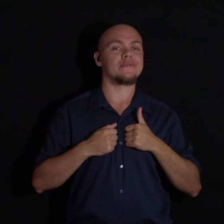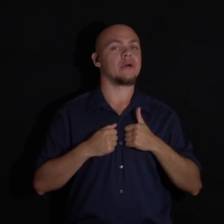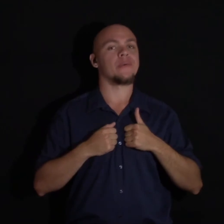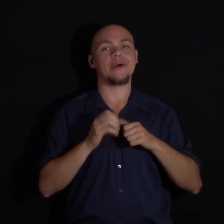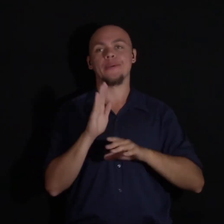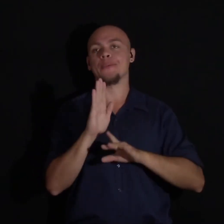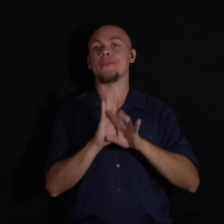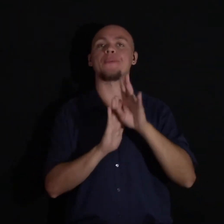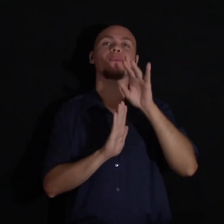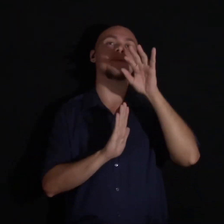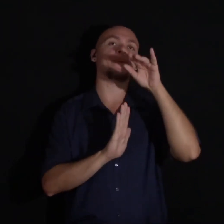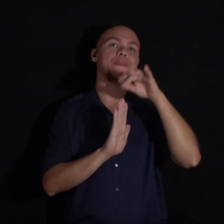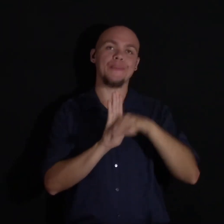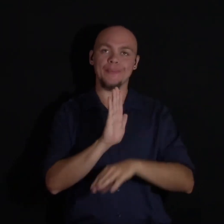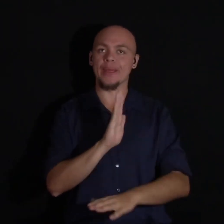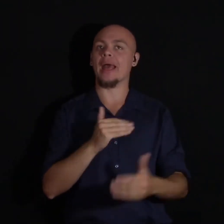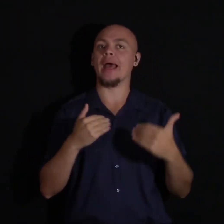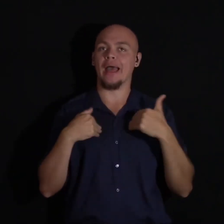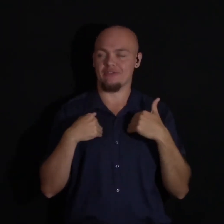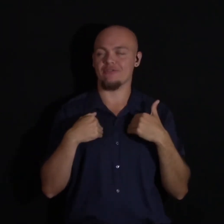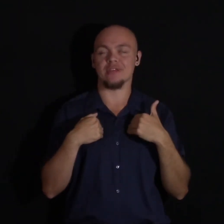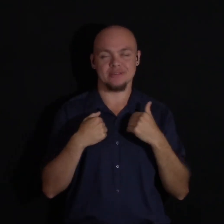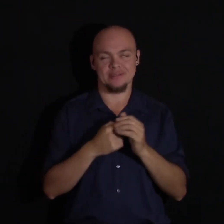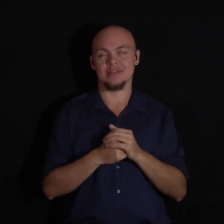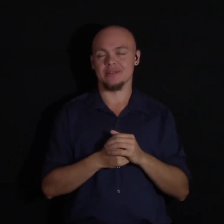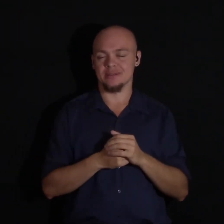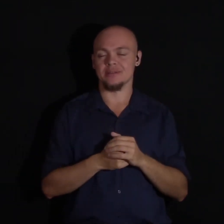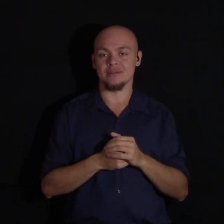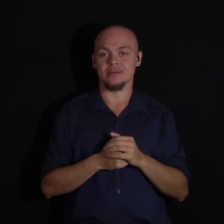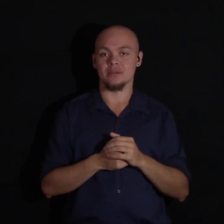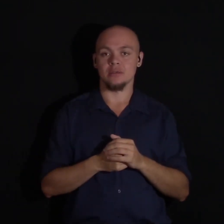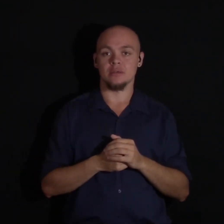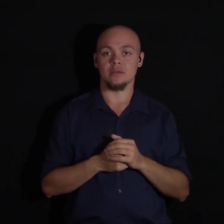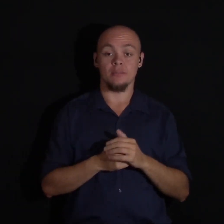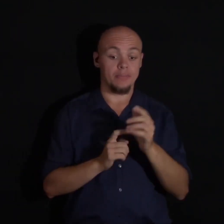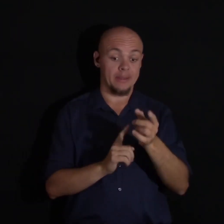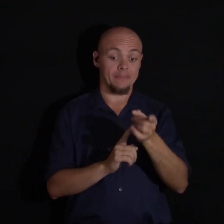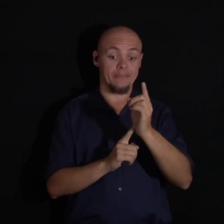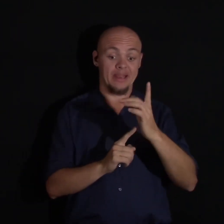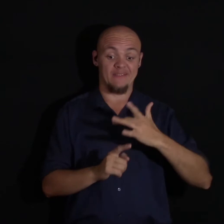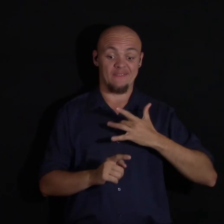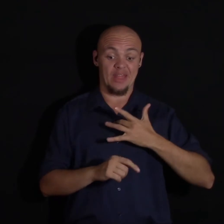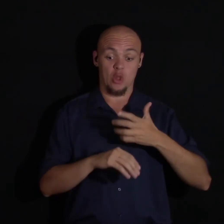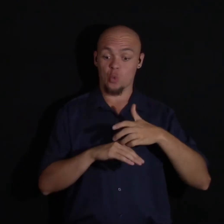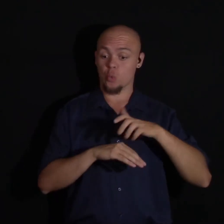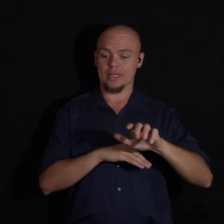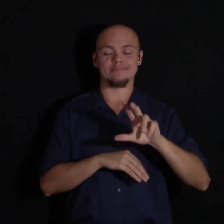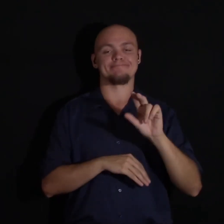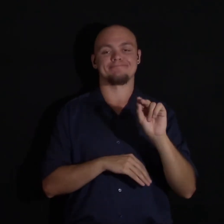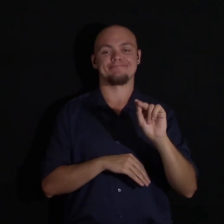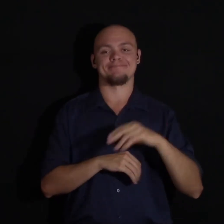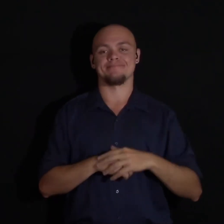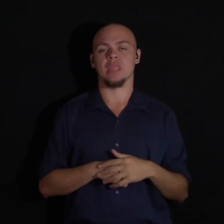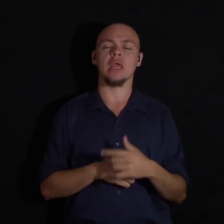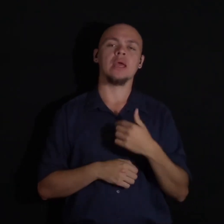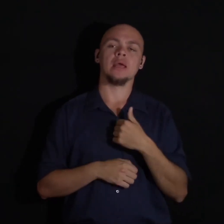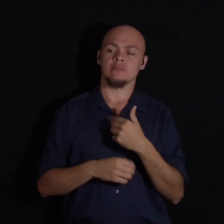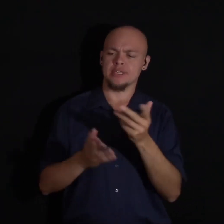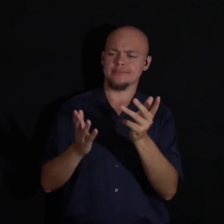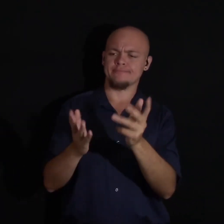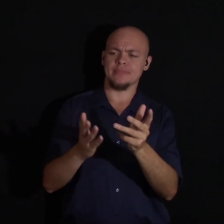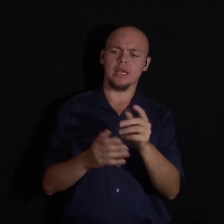and downs, and we did not feel that we had wasted a single minute. And as I spoke